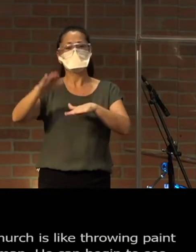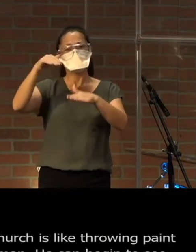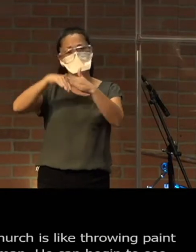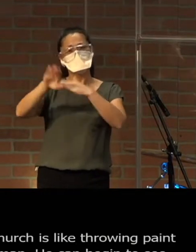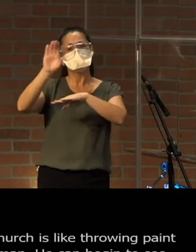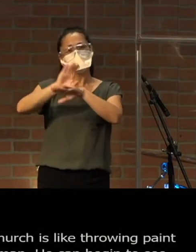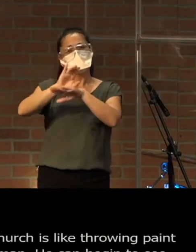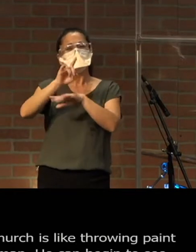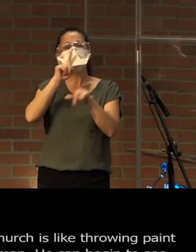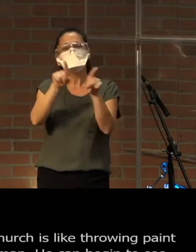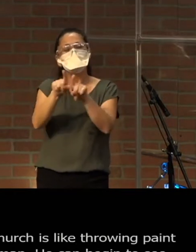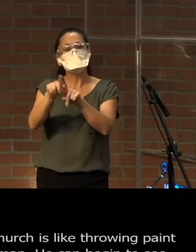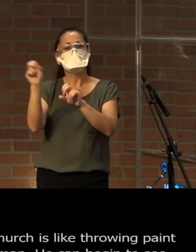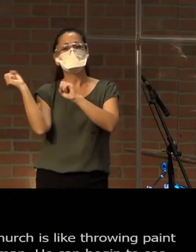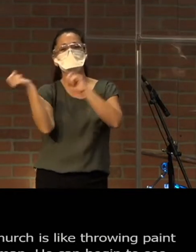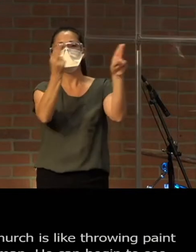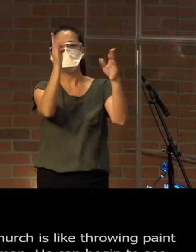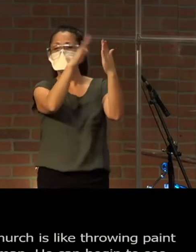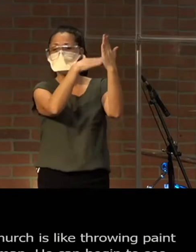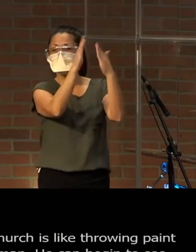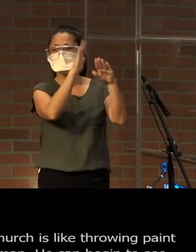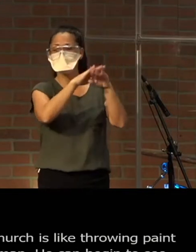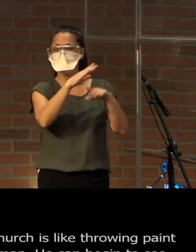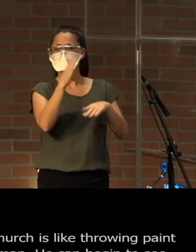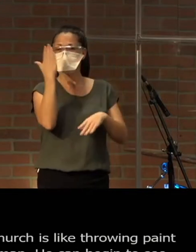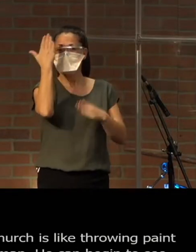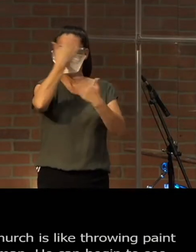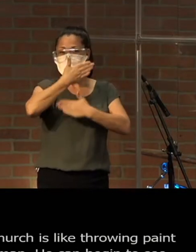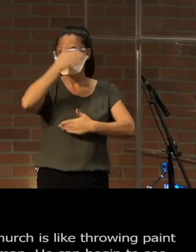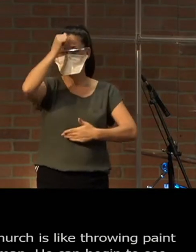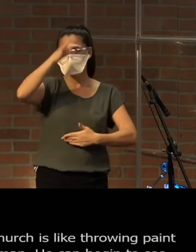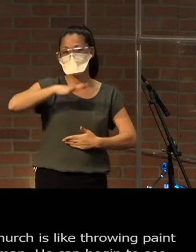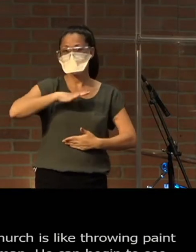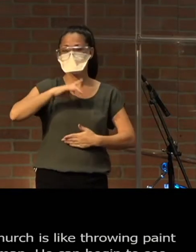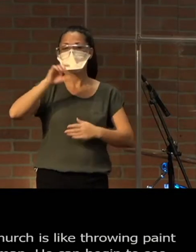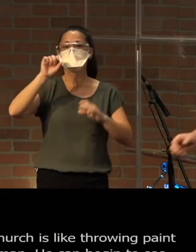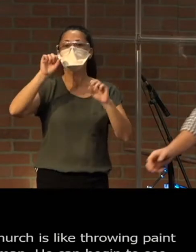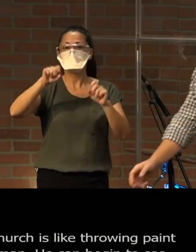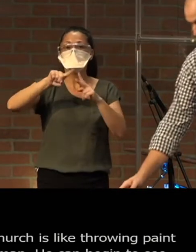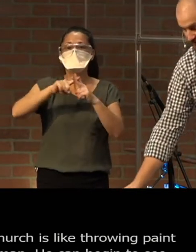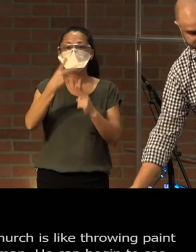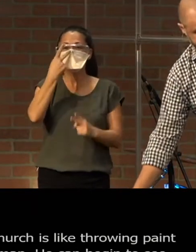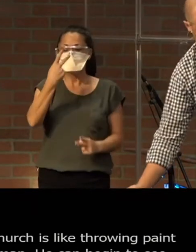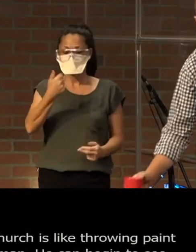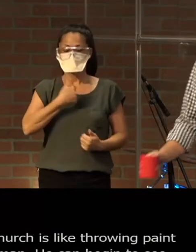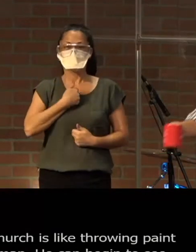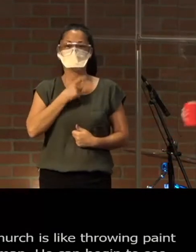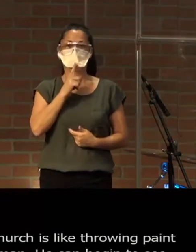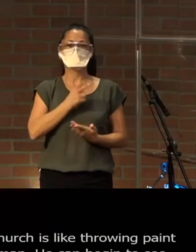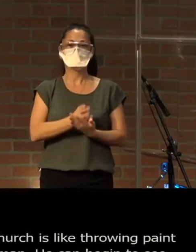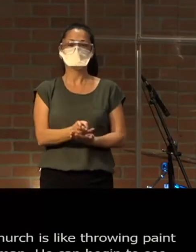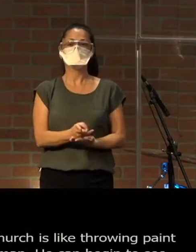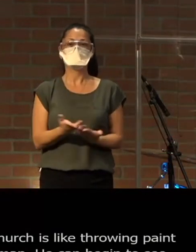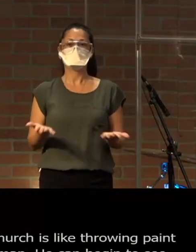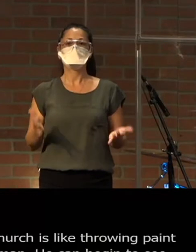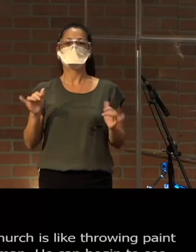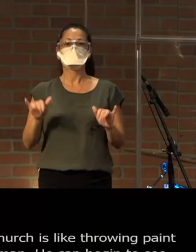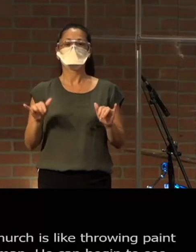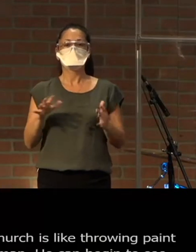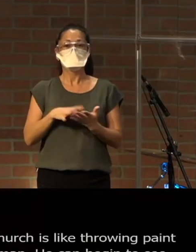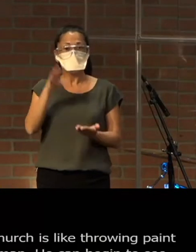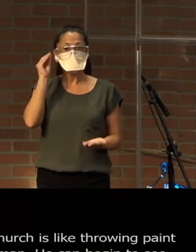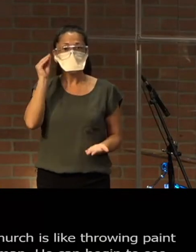is like throwing paint onto an invisible man. He can begin to see himself truly." Now, I